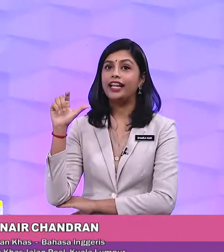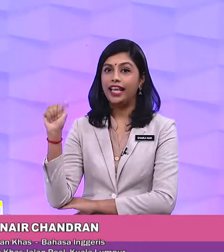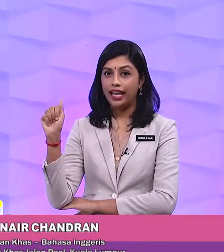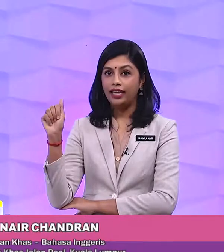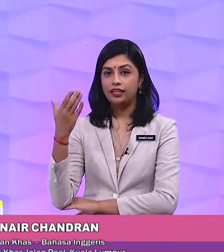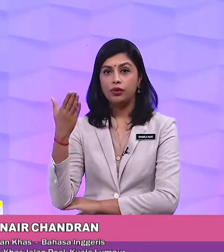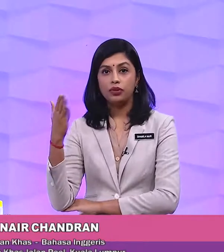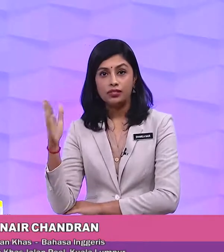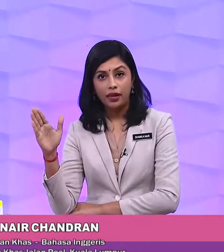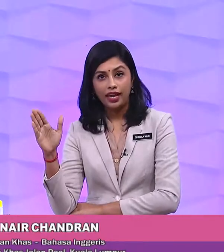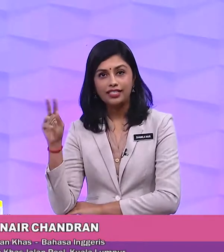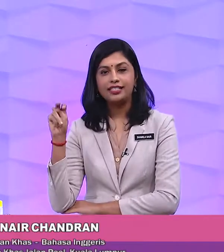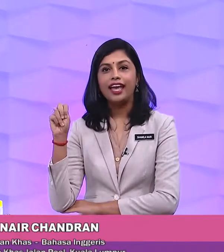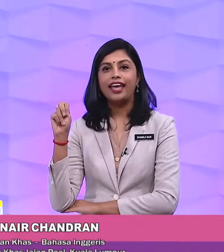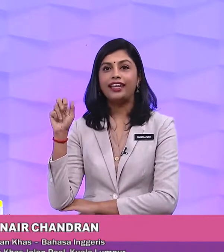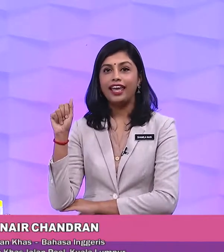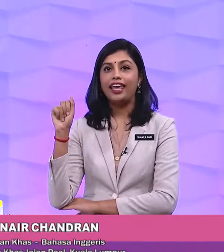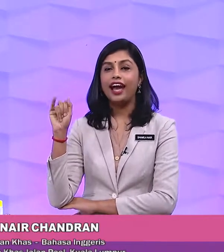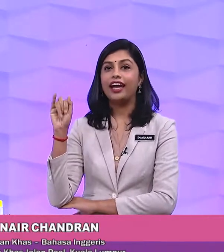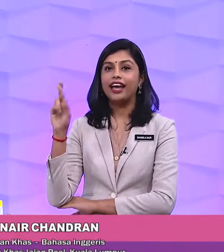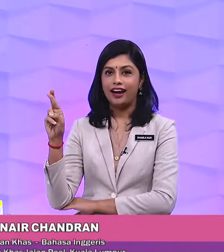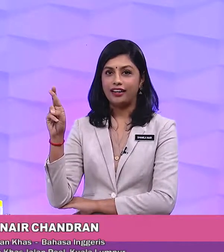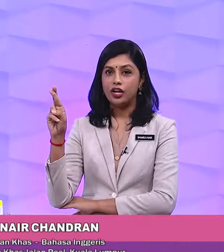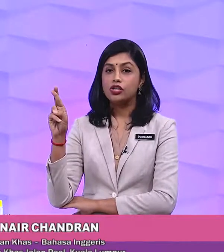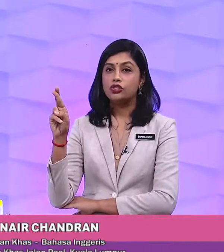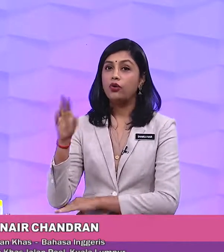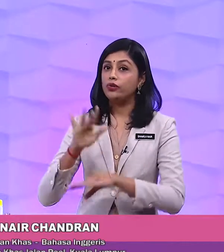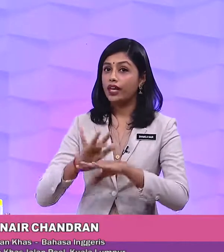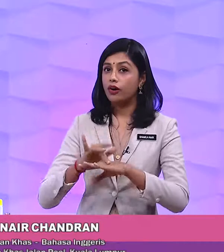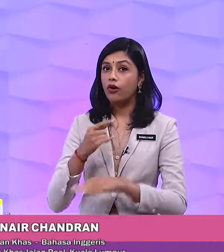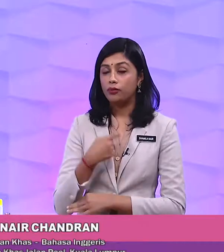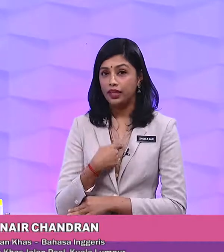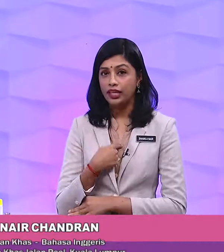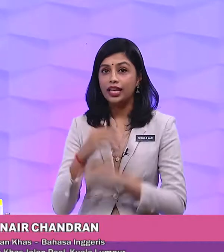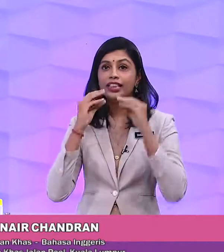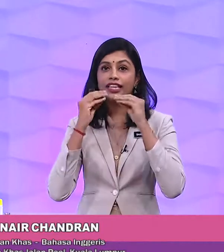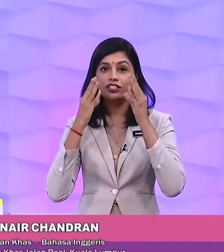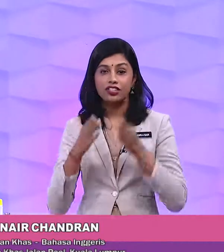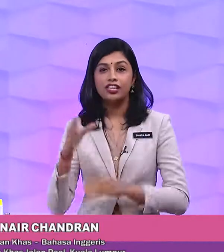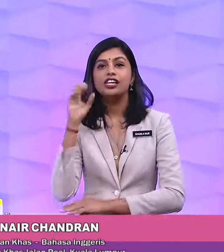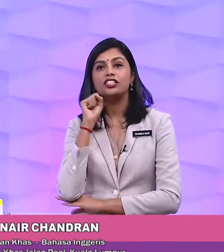Shamila, mm-hmm. with a space, Nair. So you can call me Teacher